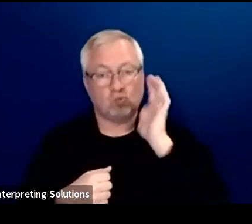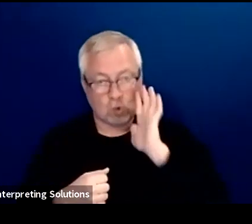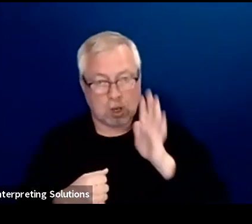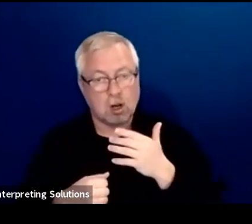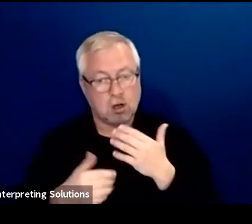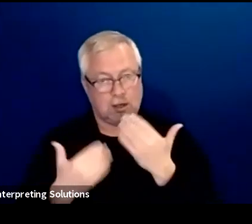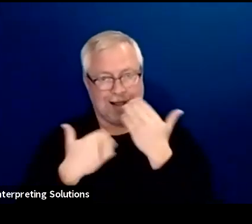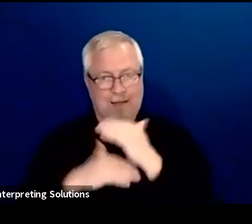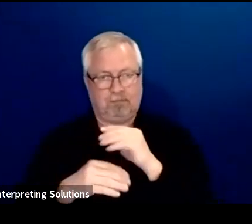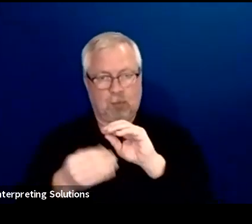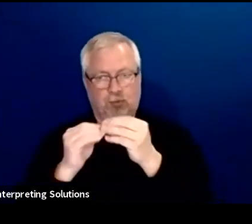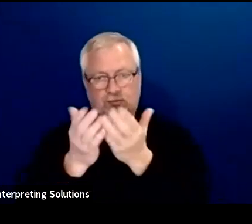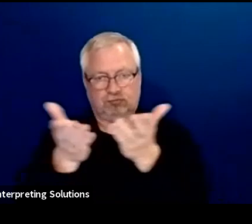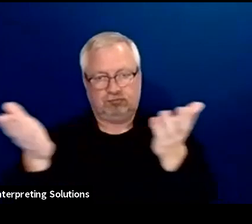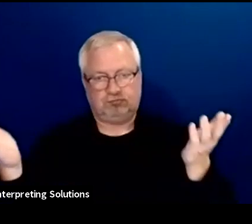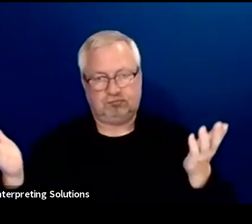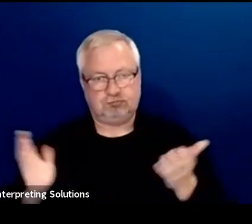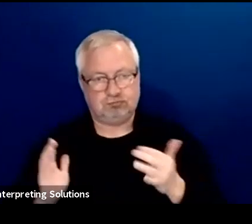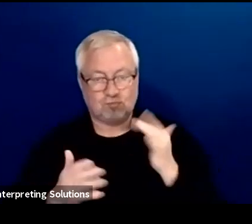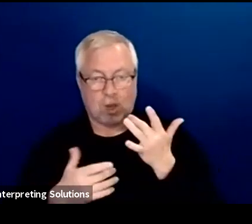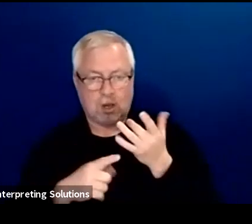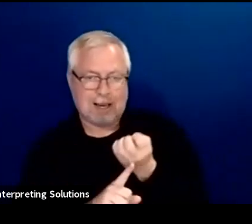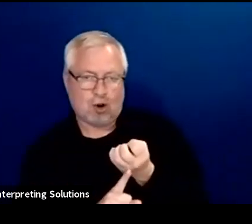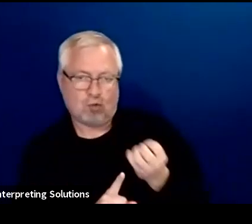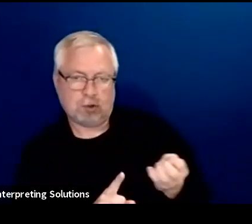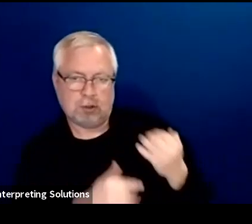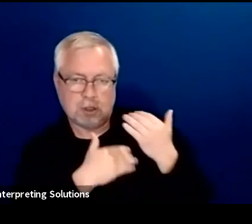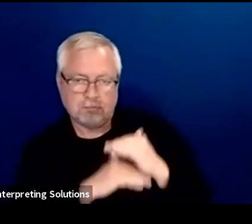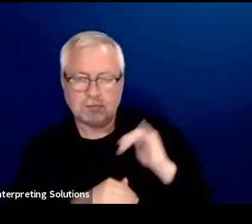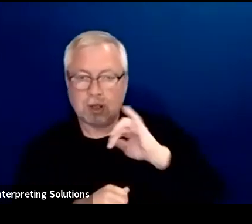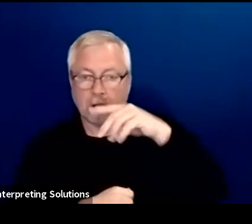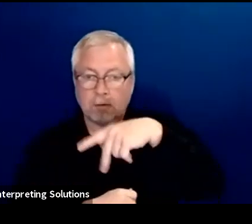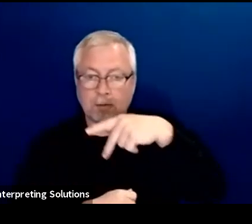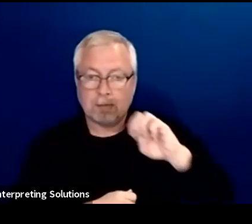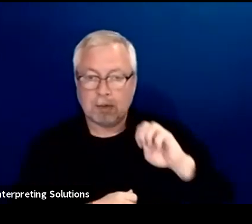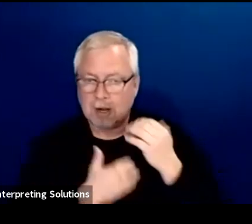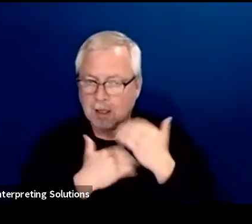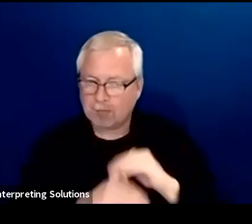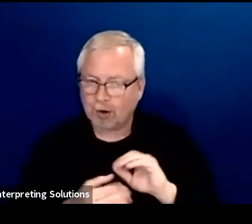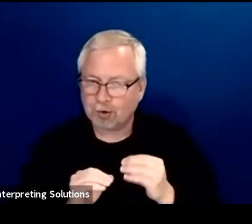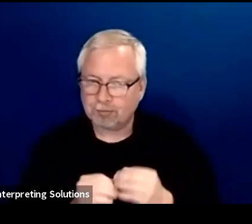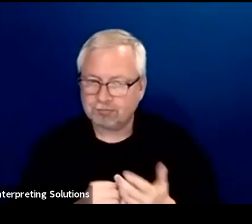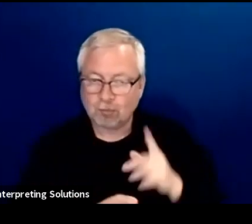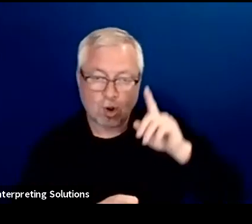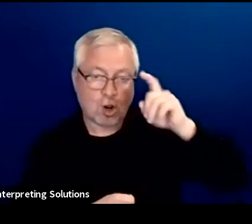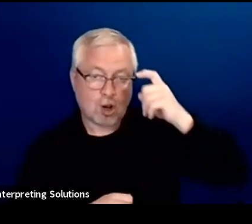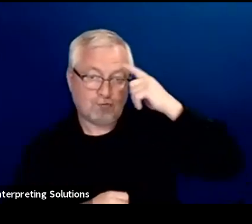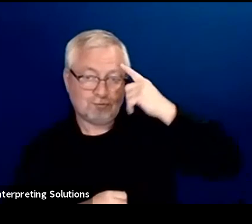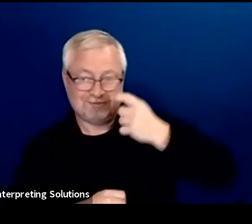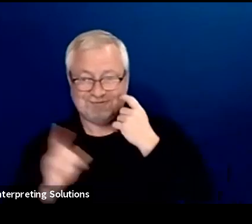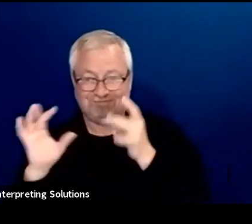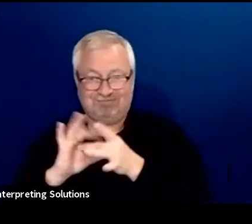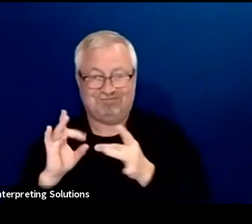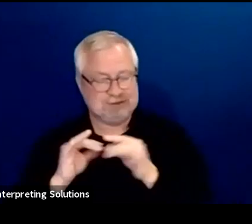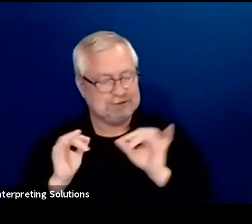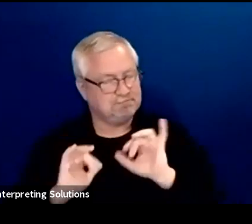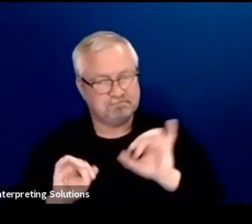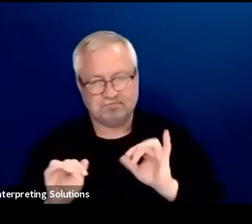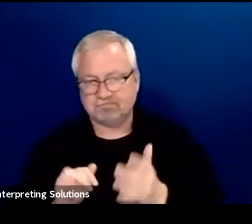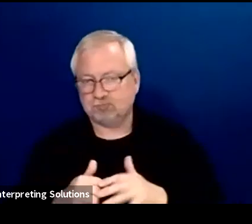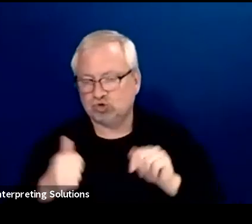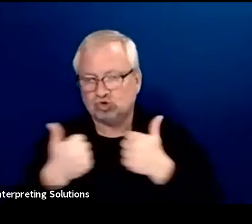and personal protective equipment that the governor has talked often about, just the challenges globally of the supply chain, with every place